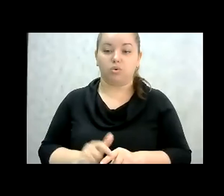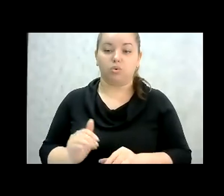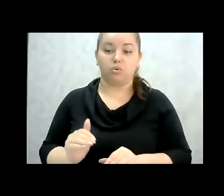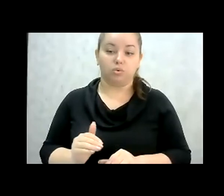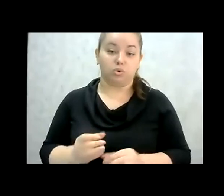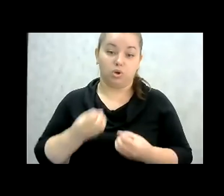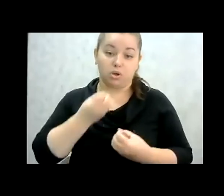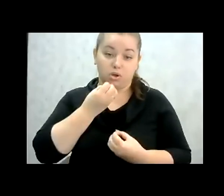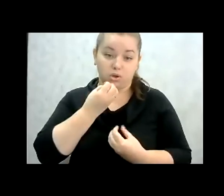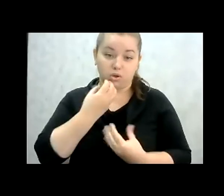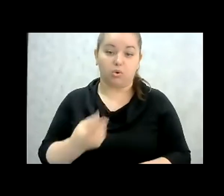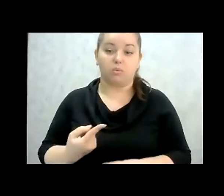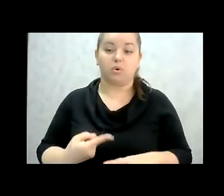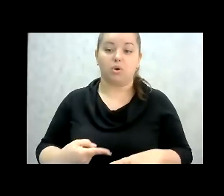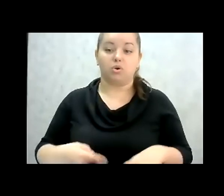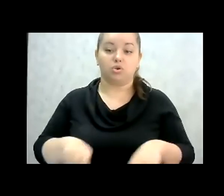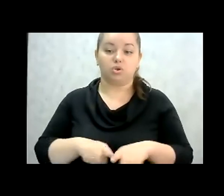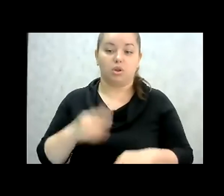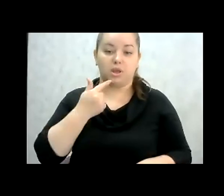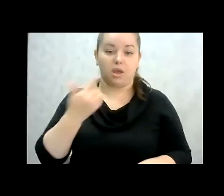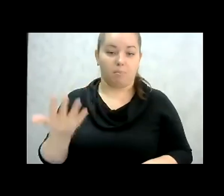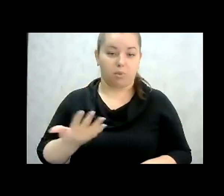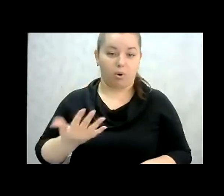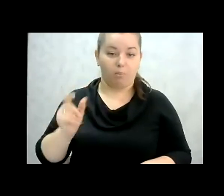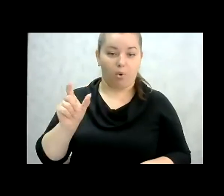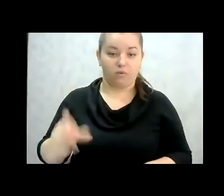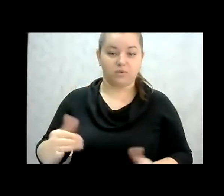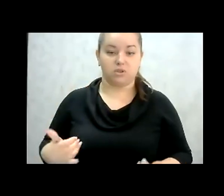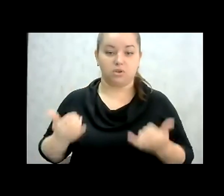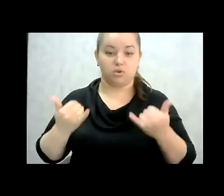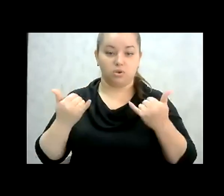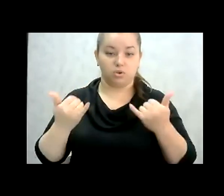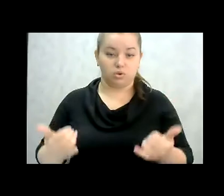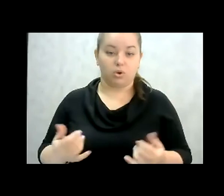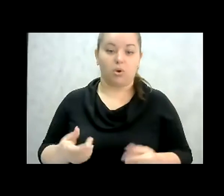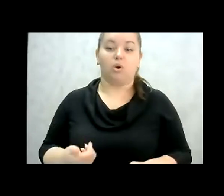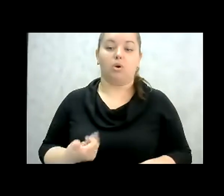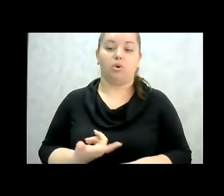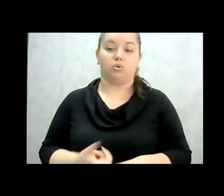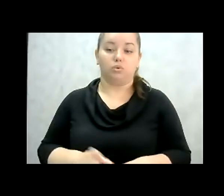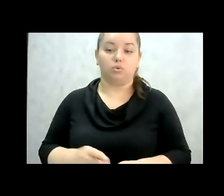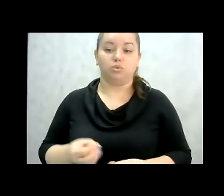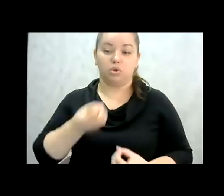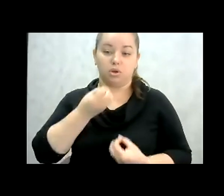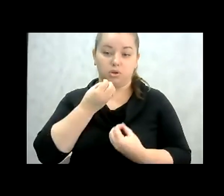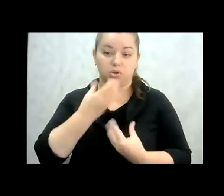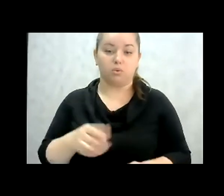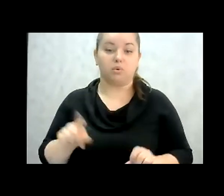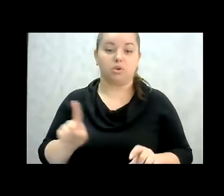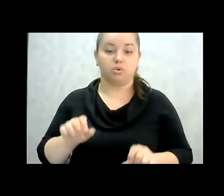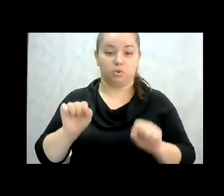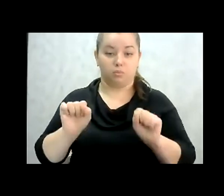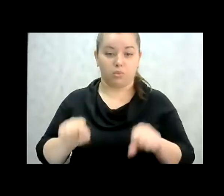as priority recommendations. And so they will be elaborated fully in detail in the report published